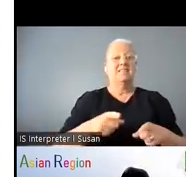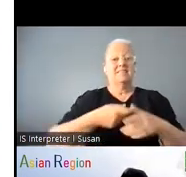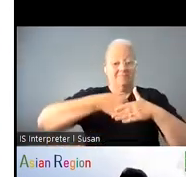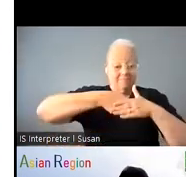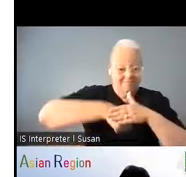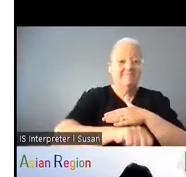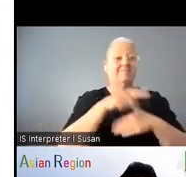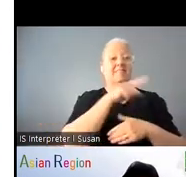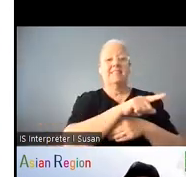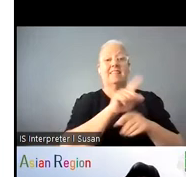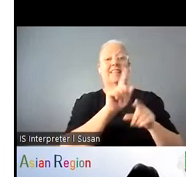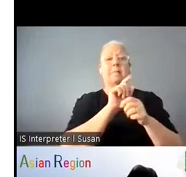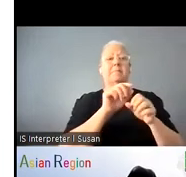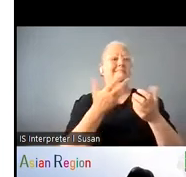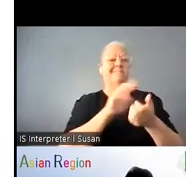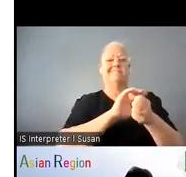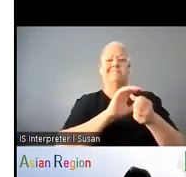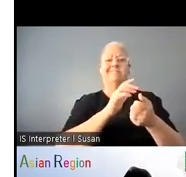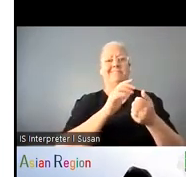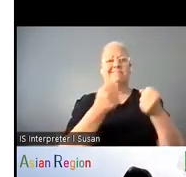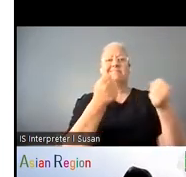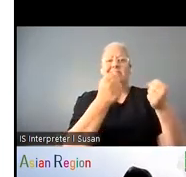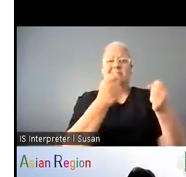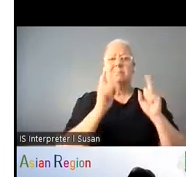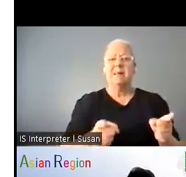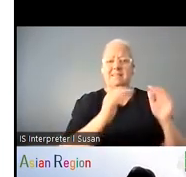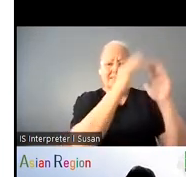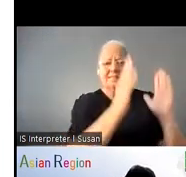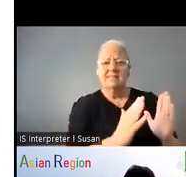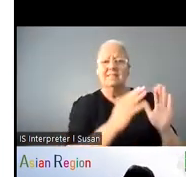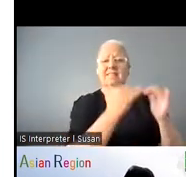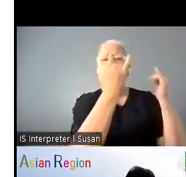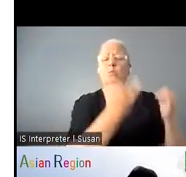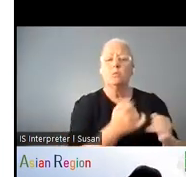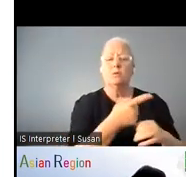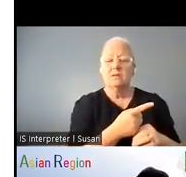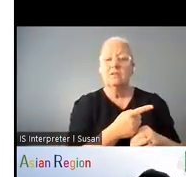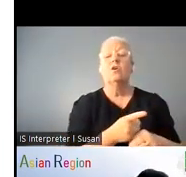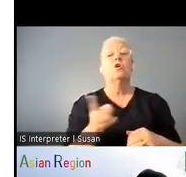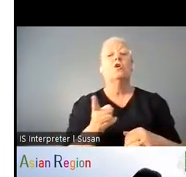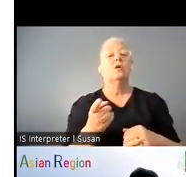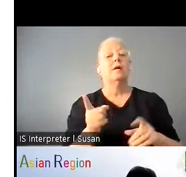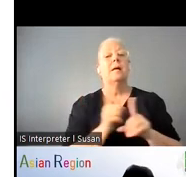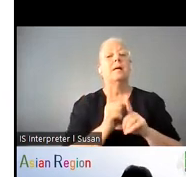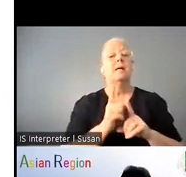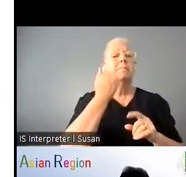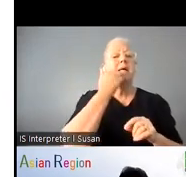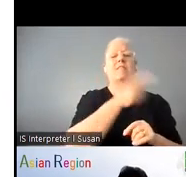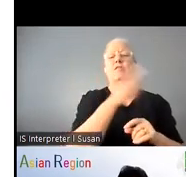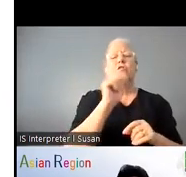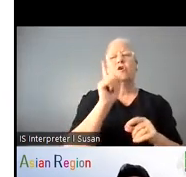take the child because the mother is considered is not sane enough, quote